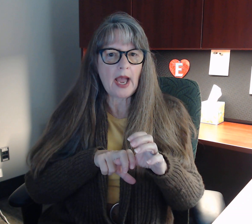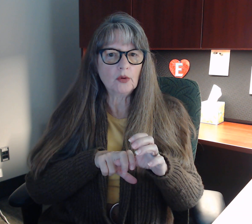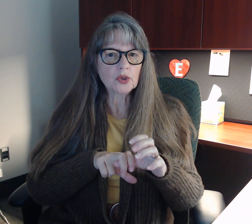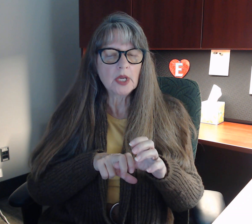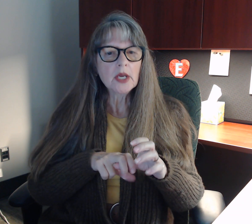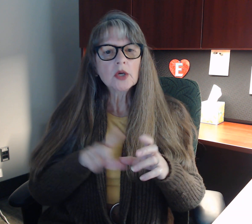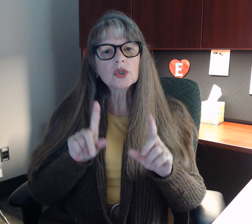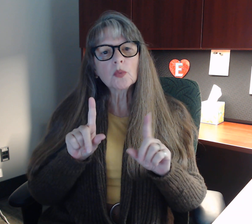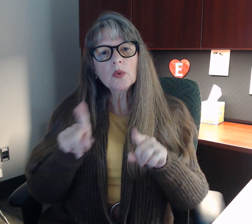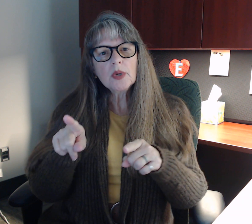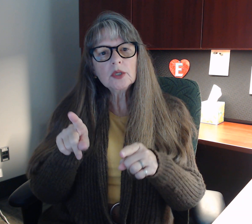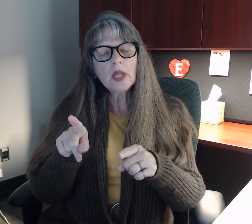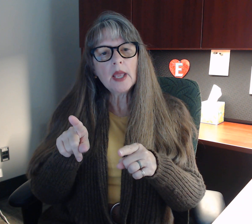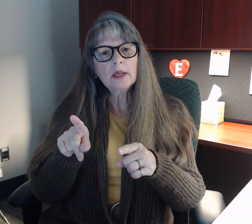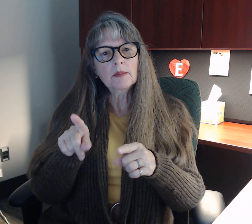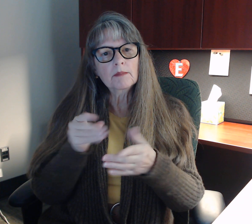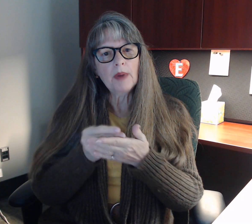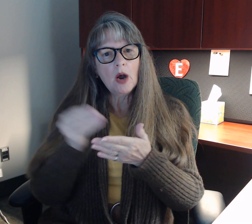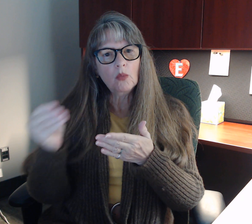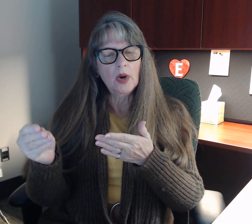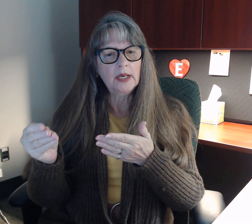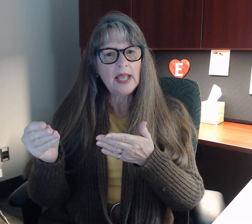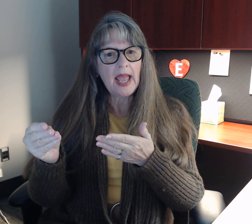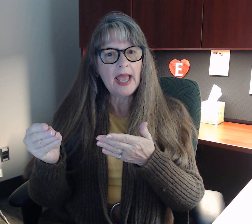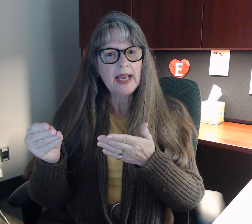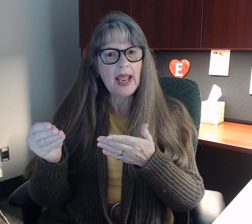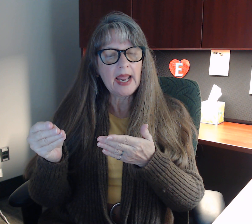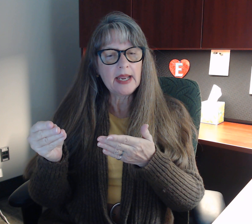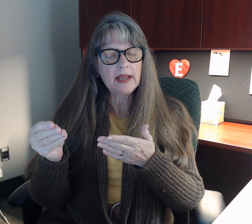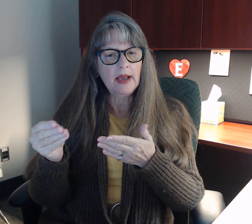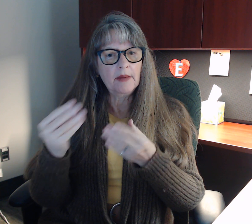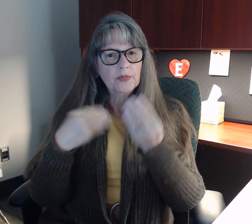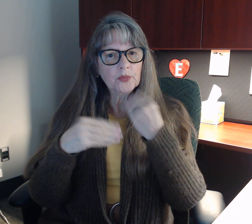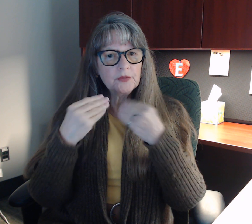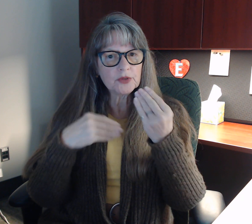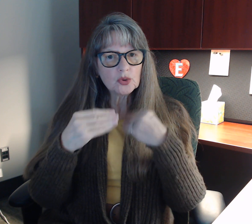couch. So we went and bought one at a thrift store.